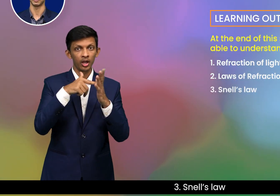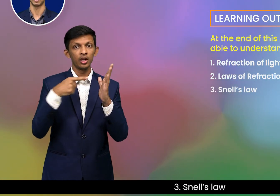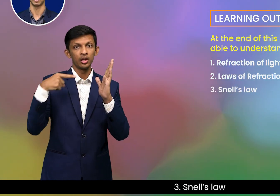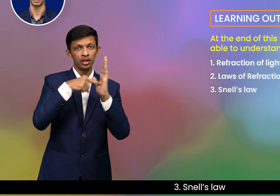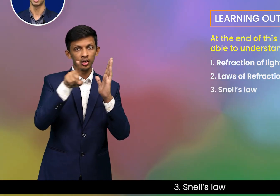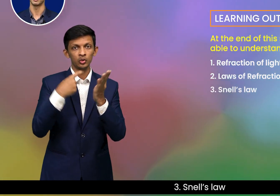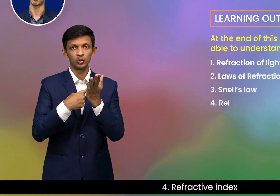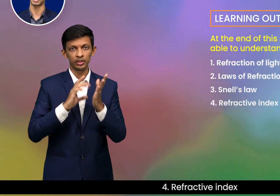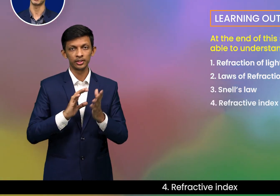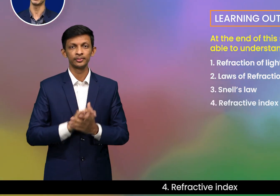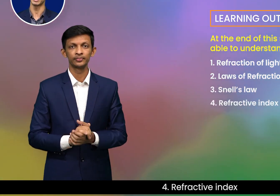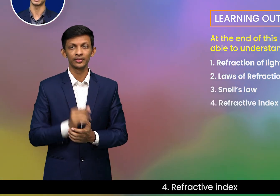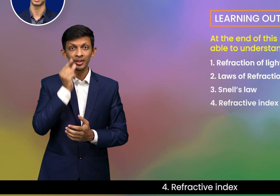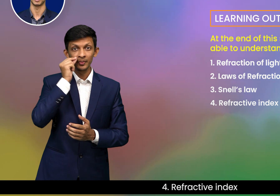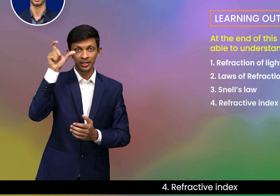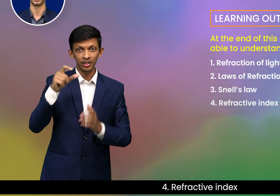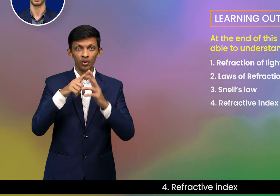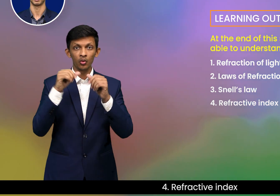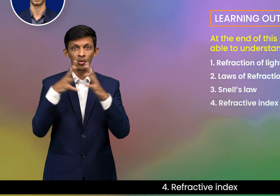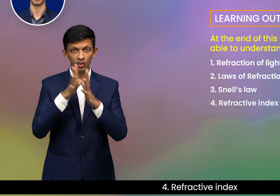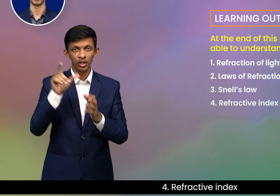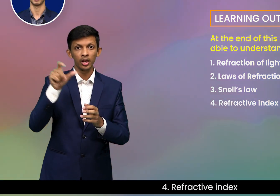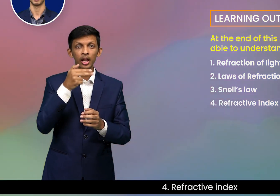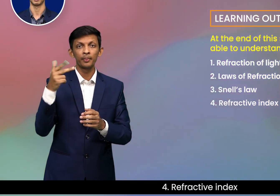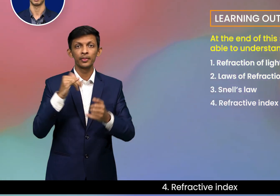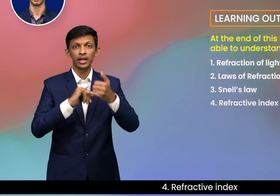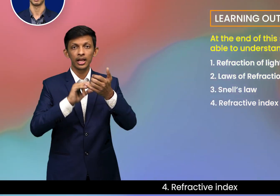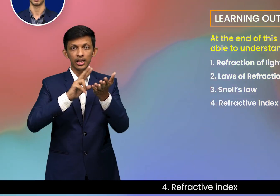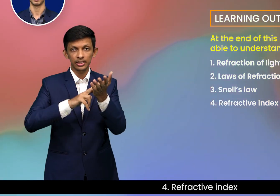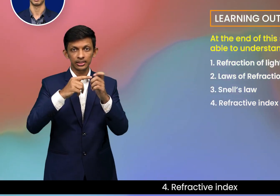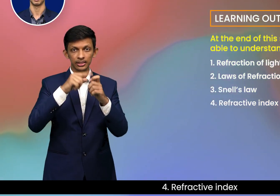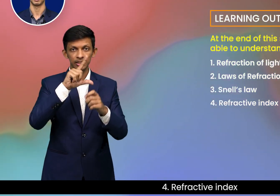law, refractive index.